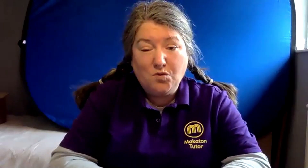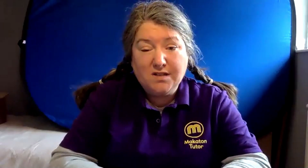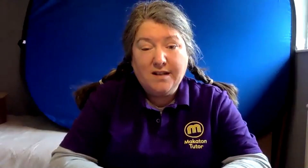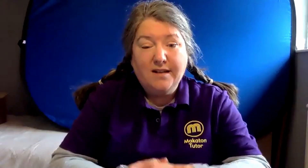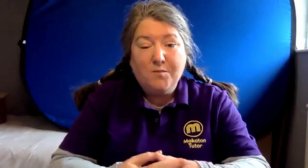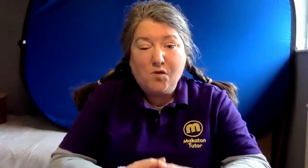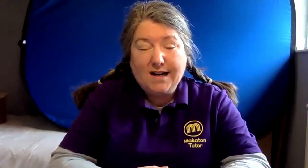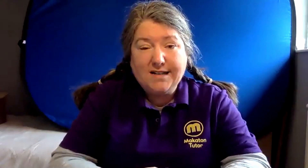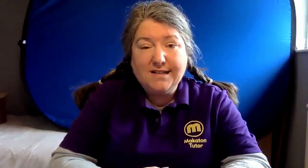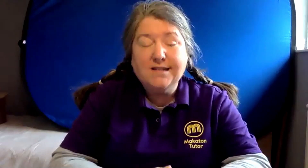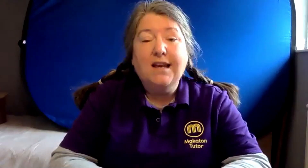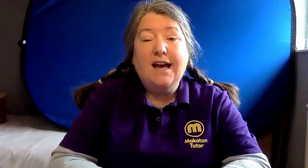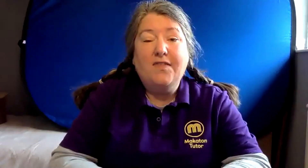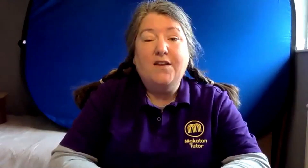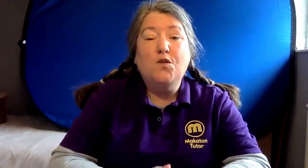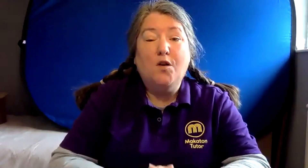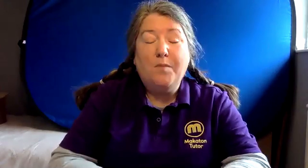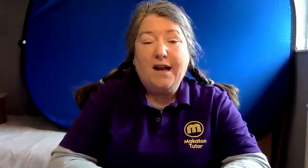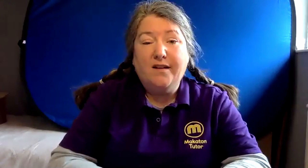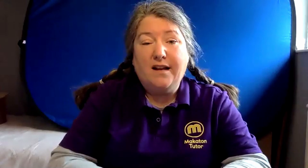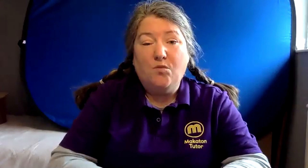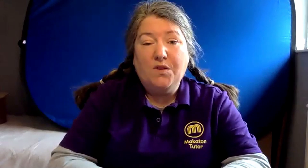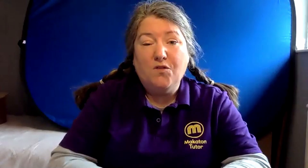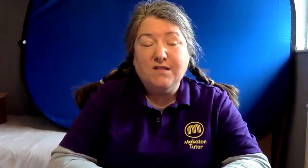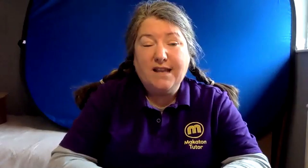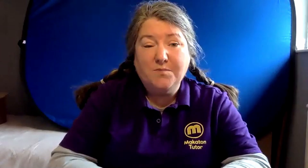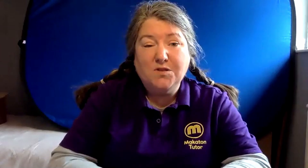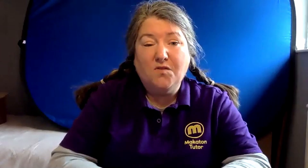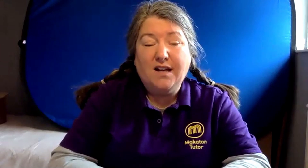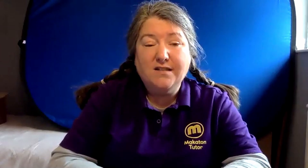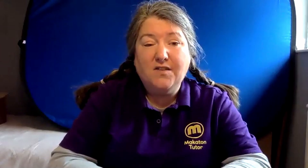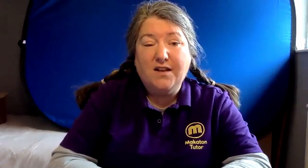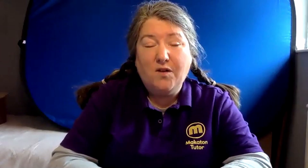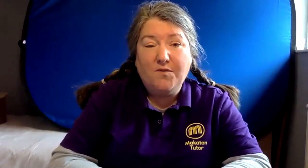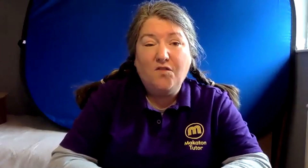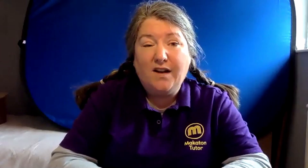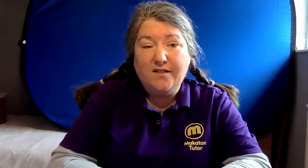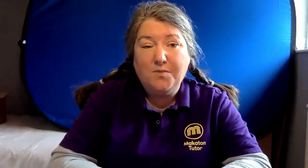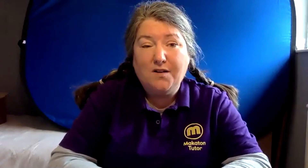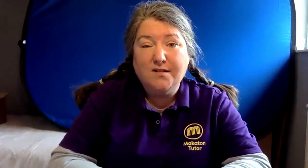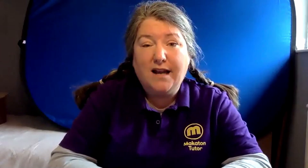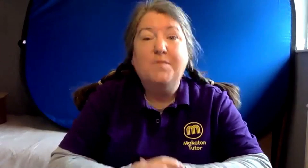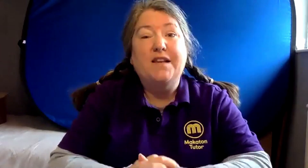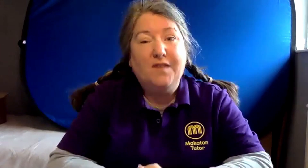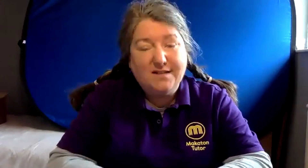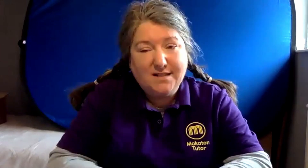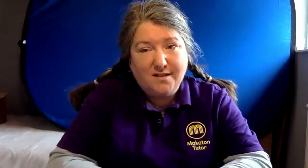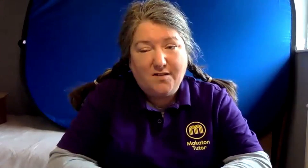support, practice, and then you go back and with your assessment on that, then you have your final part. I believe that is the